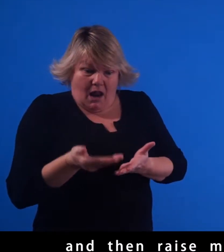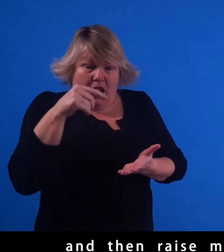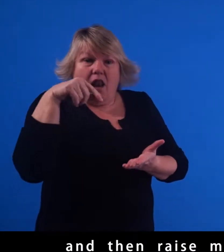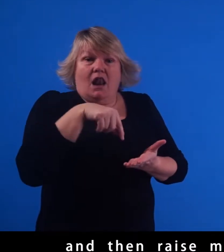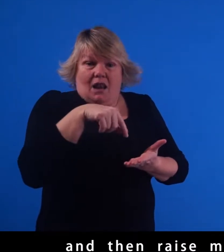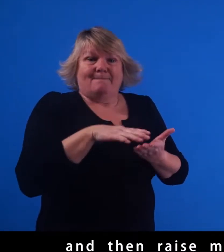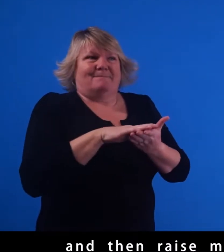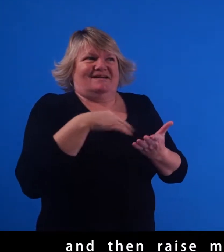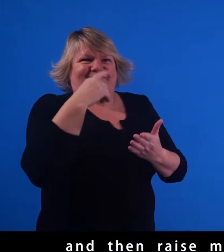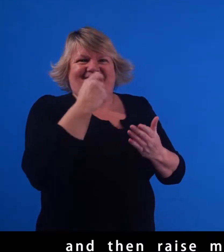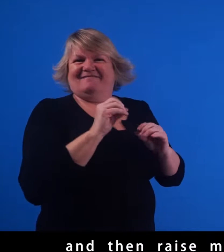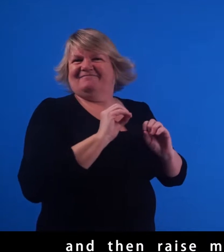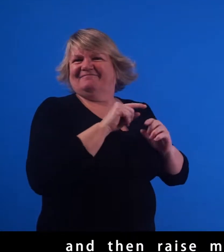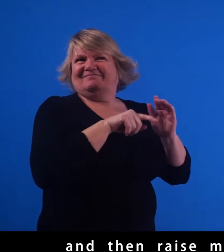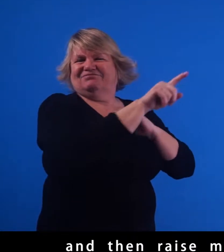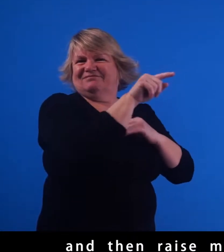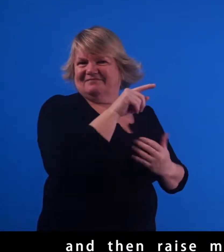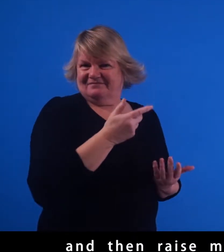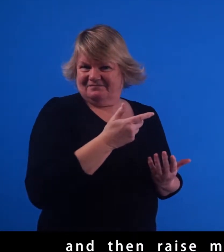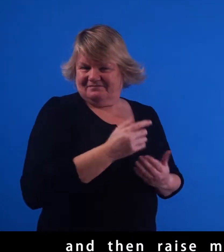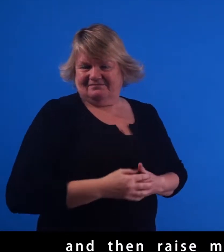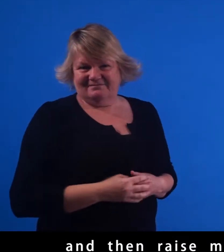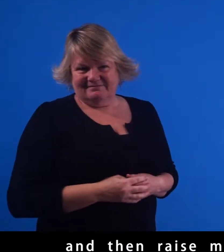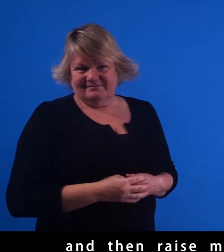and then raise money through their sale.